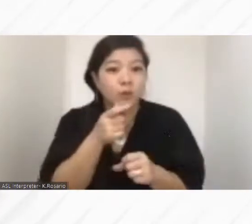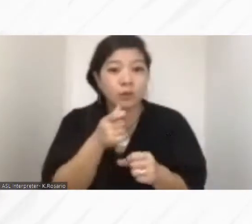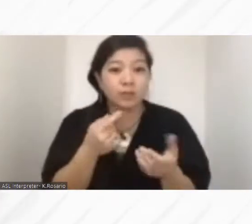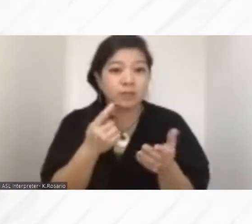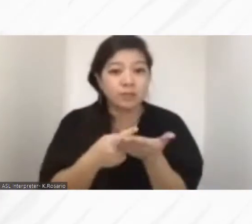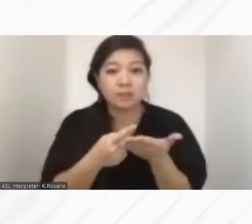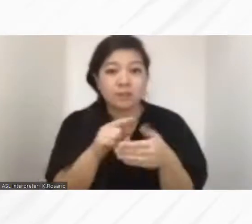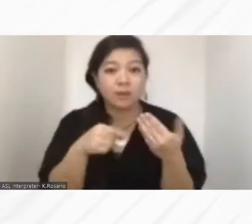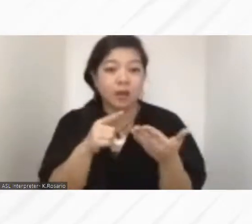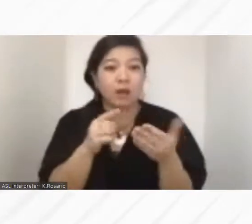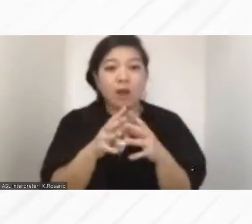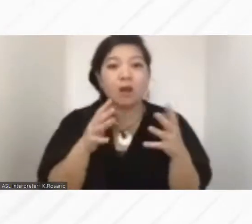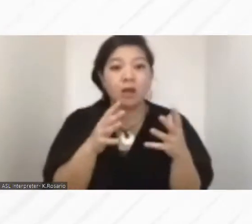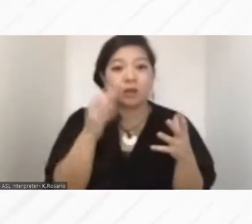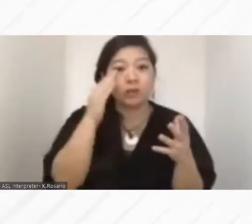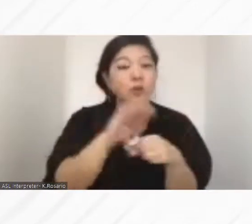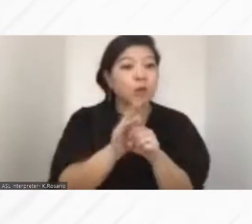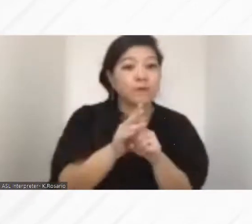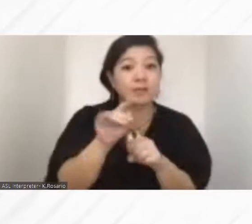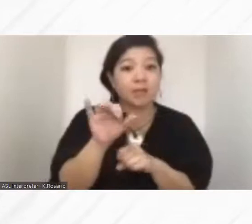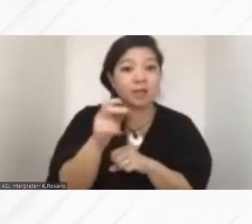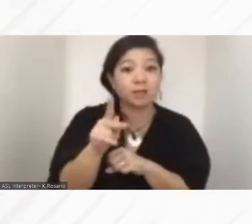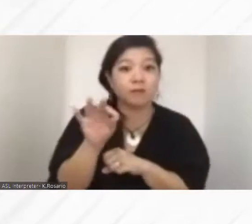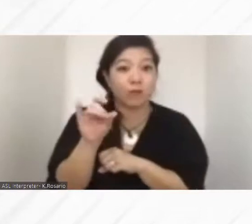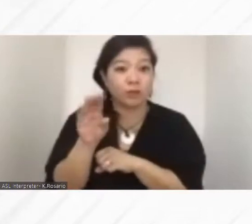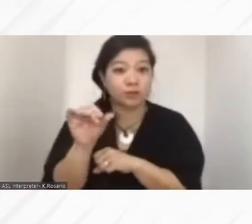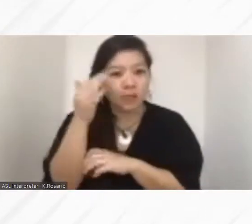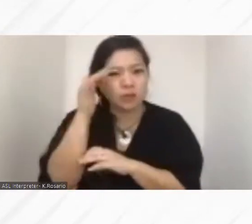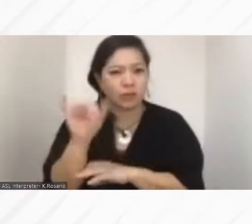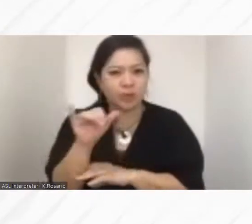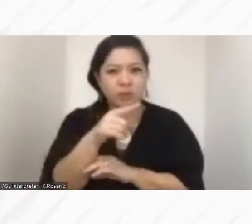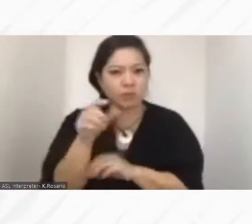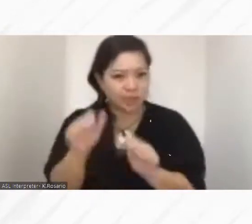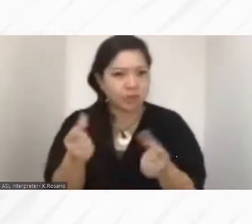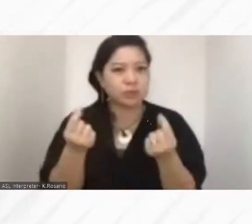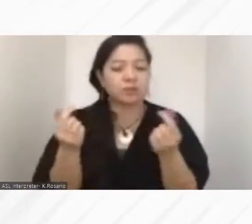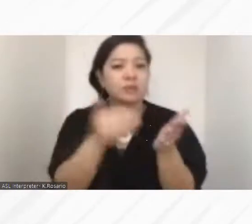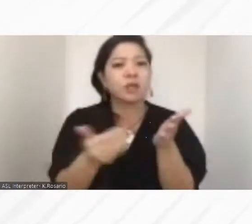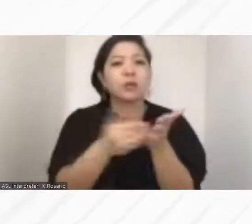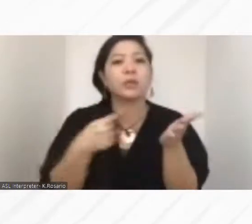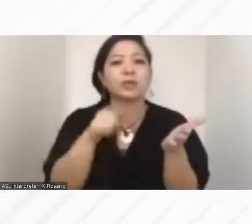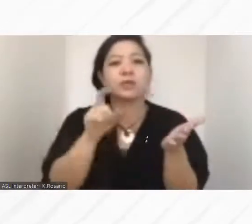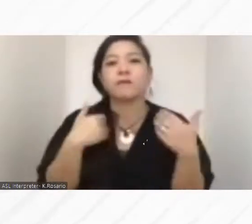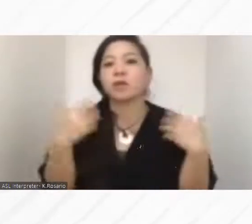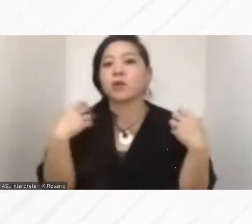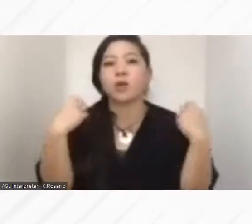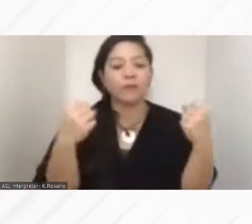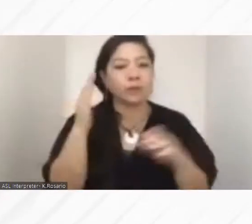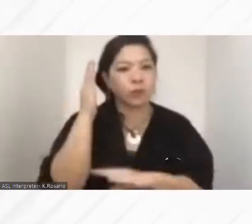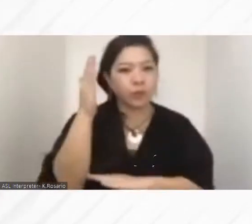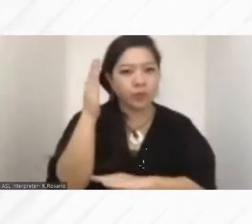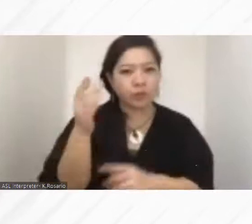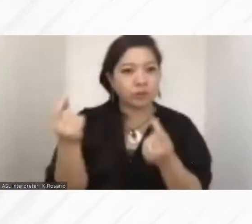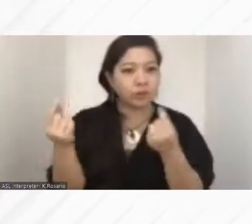coronavirus task force. And I know that you can do this yet again, You just need to have the confidence and the will to do